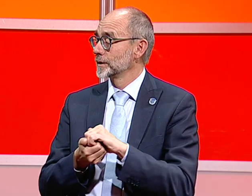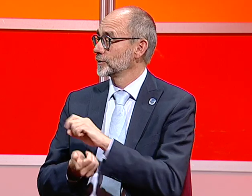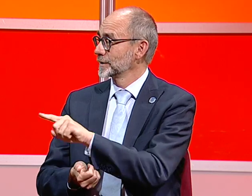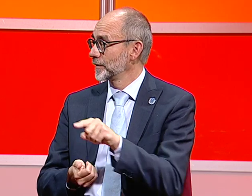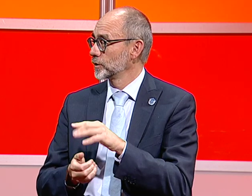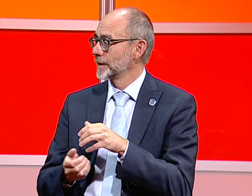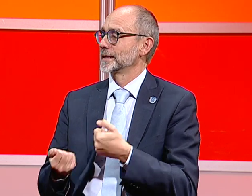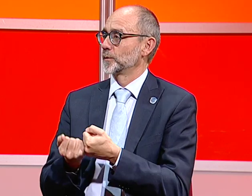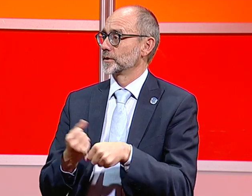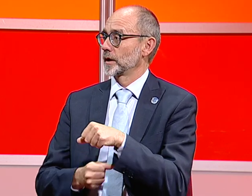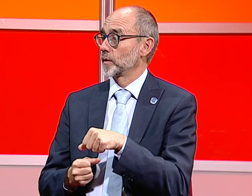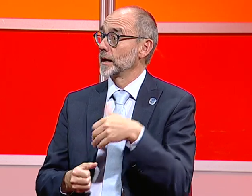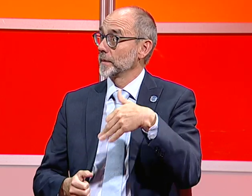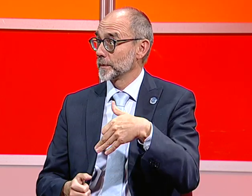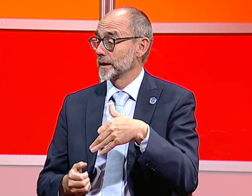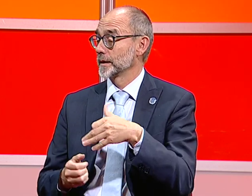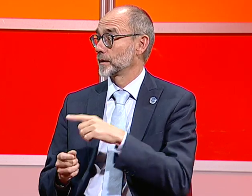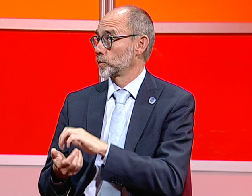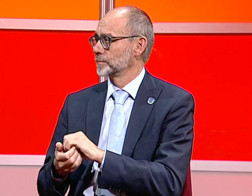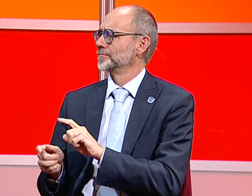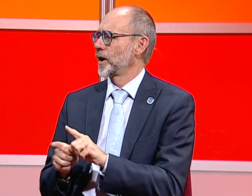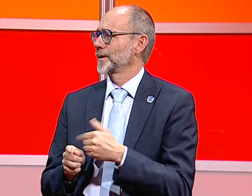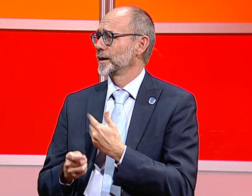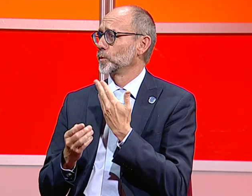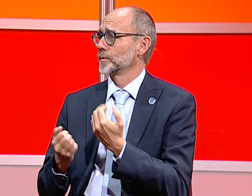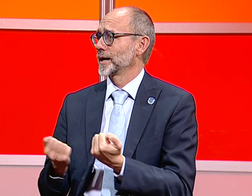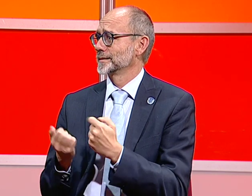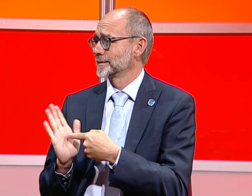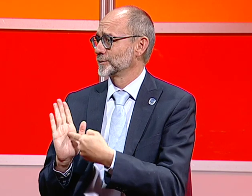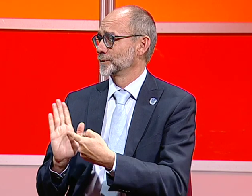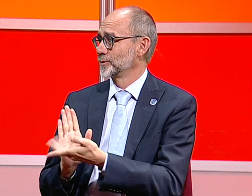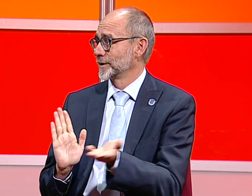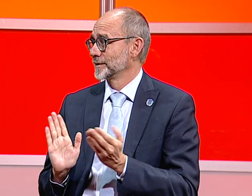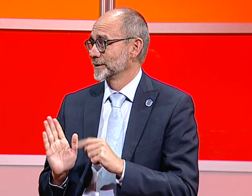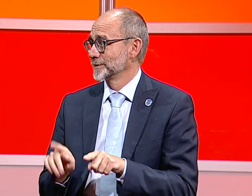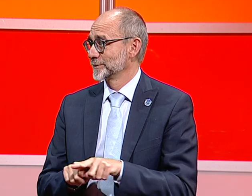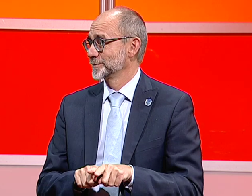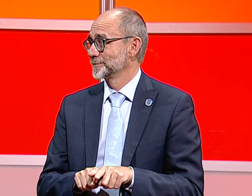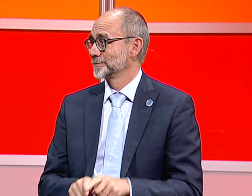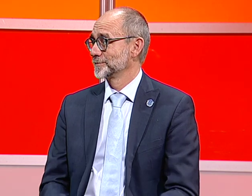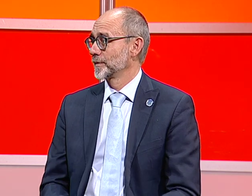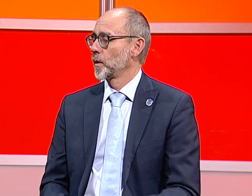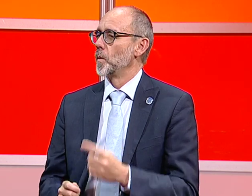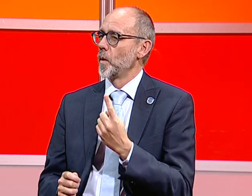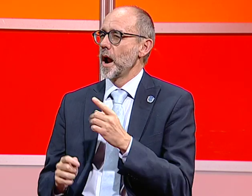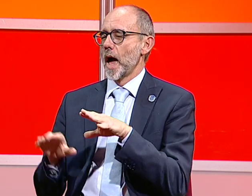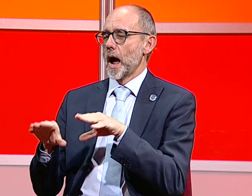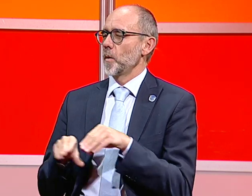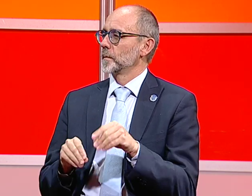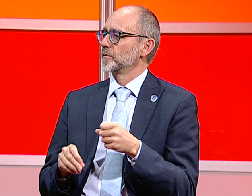We must support one another. In the World Federation of the Deaf, we support one another, and you know, you should be doing that